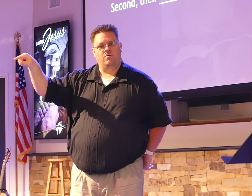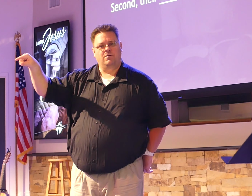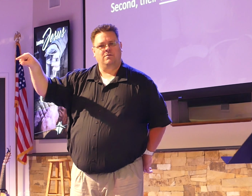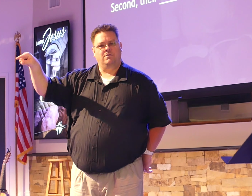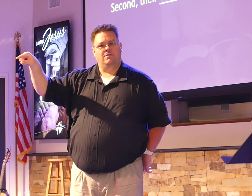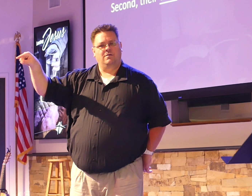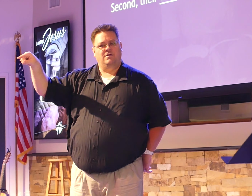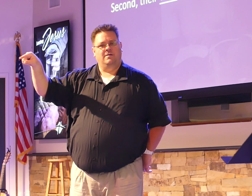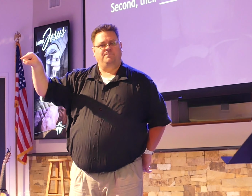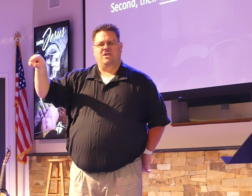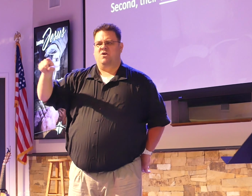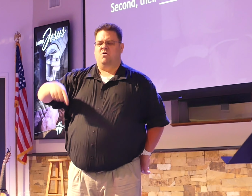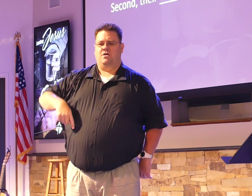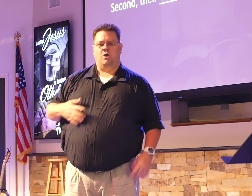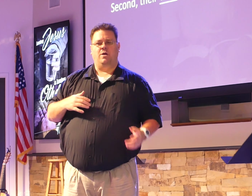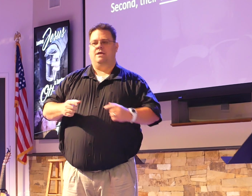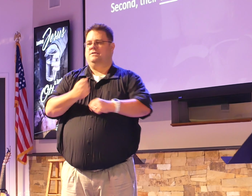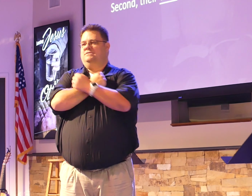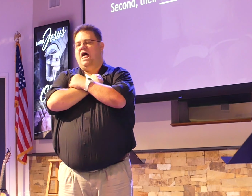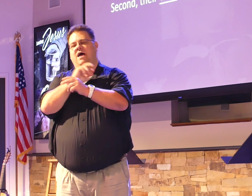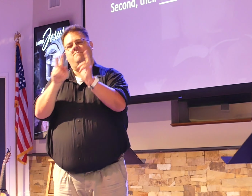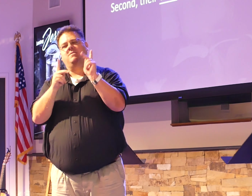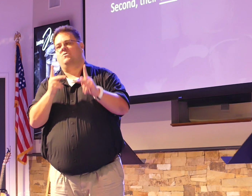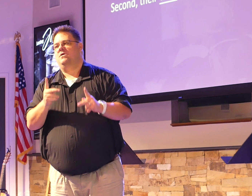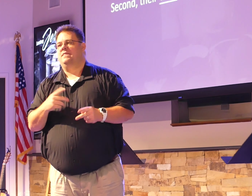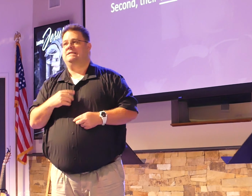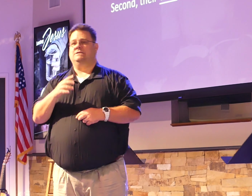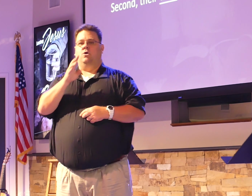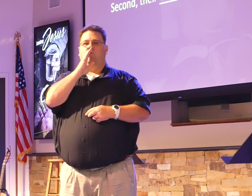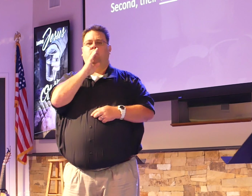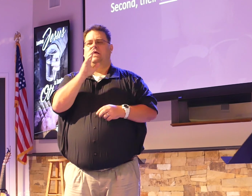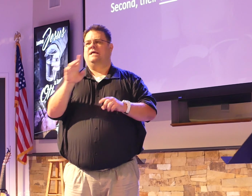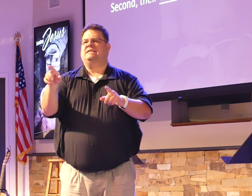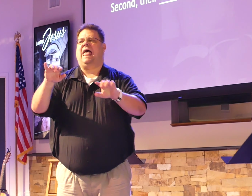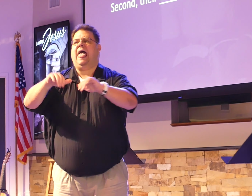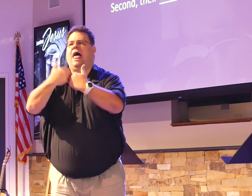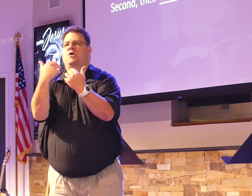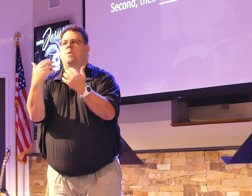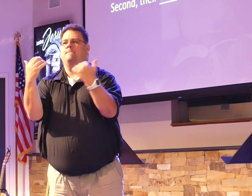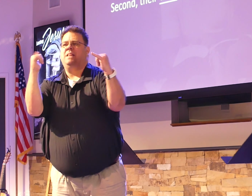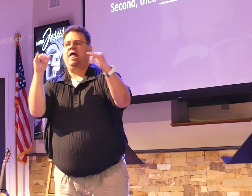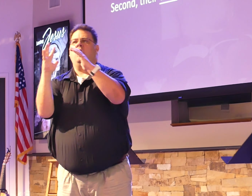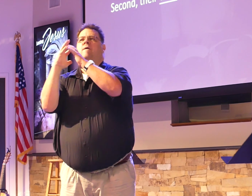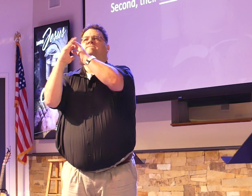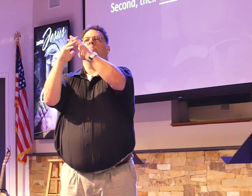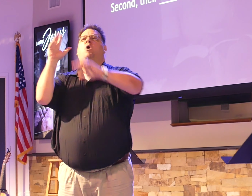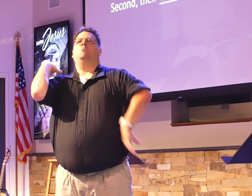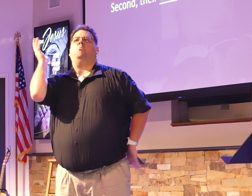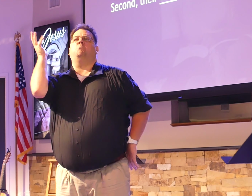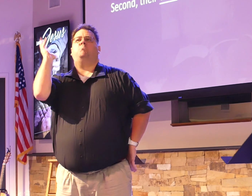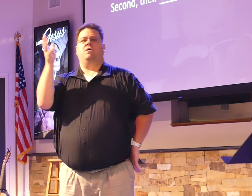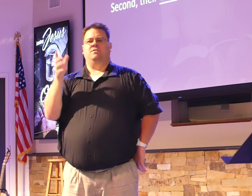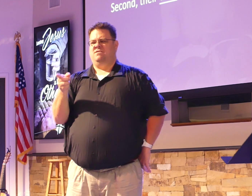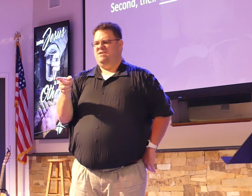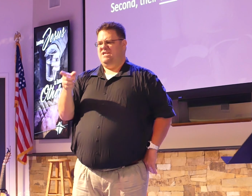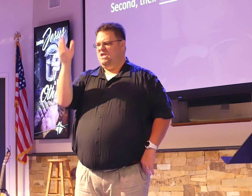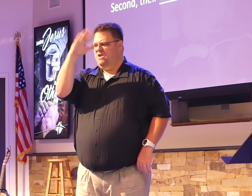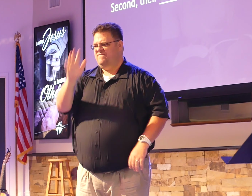Don't you love people that could just tell you how to play quarterback in the NFL, but they've never even played quarterback in high school.